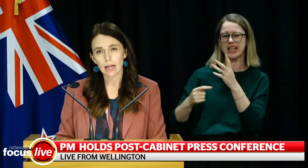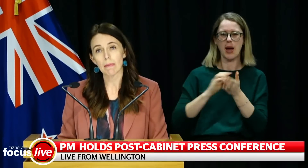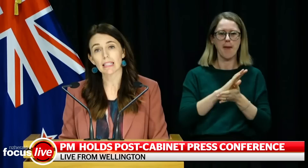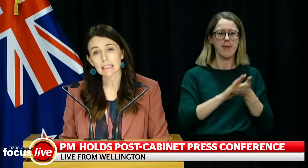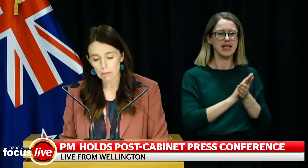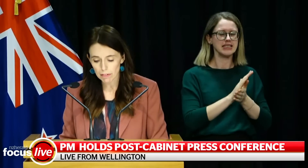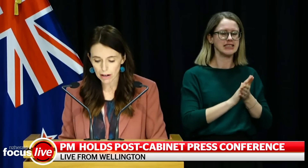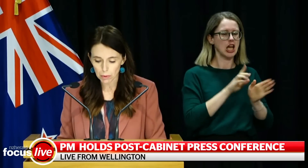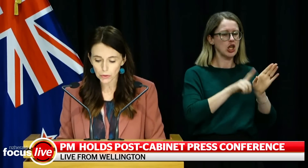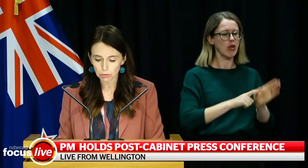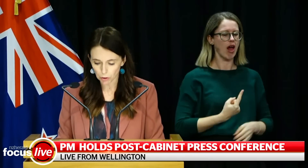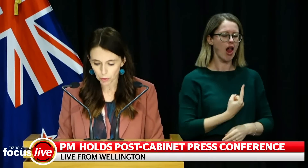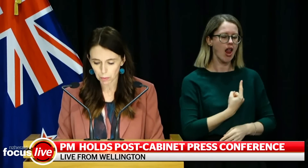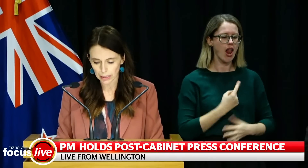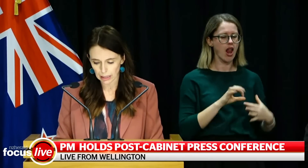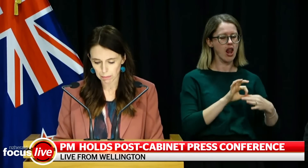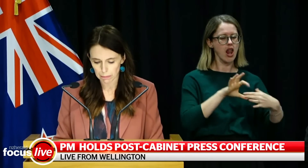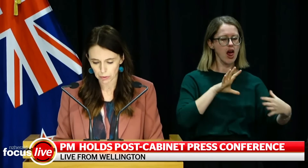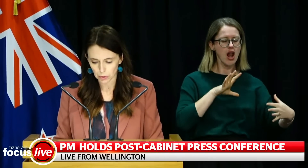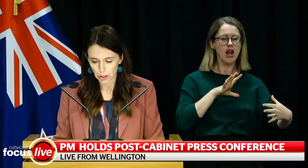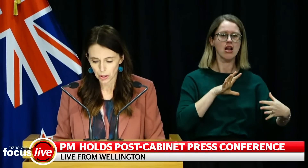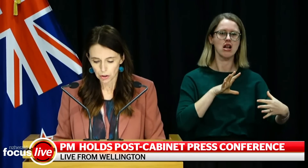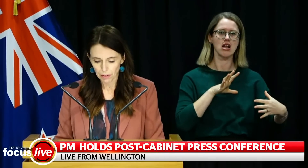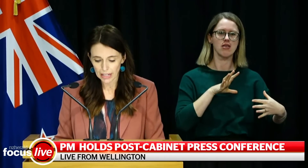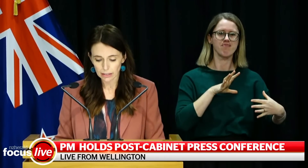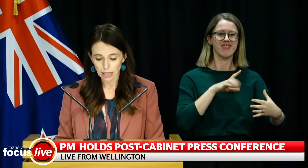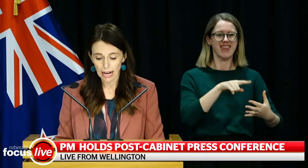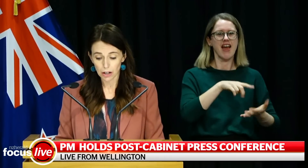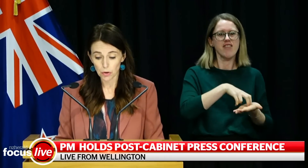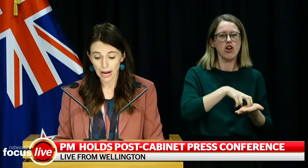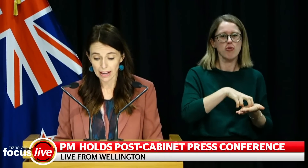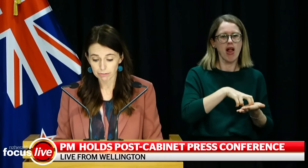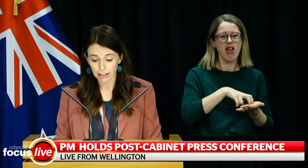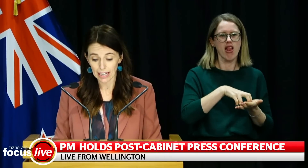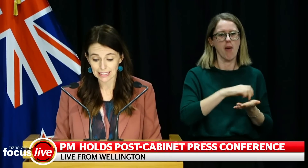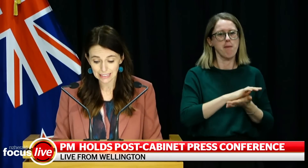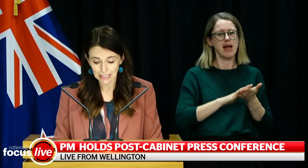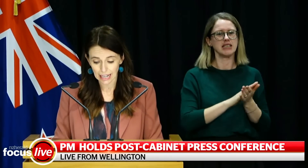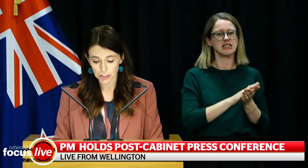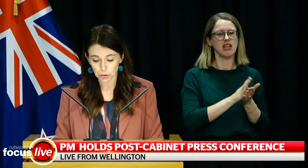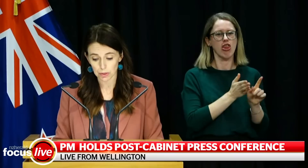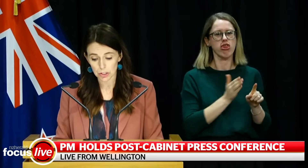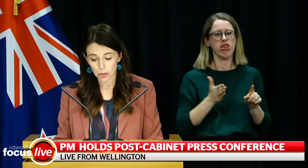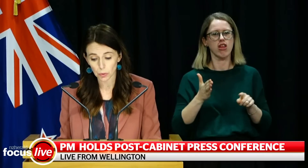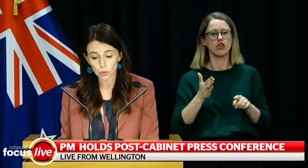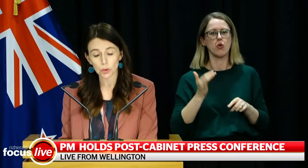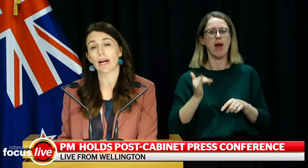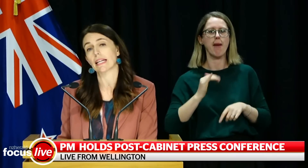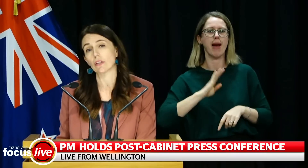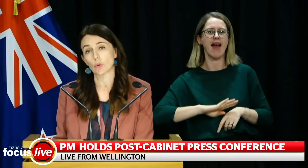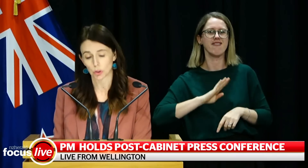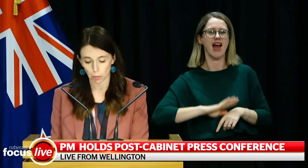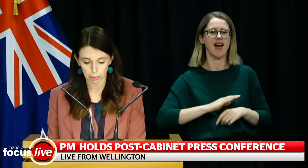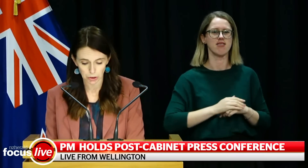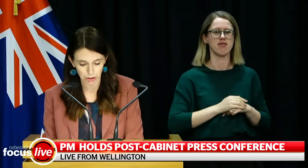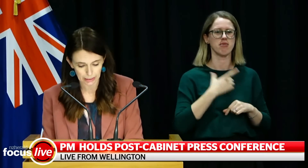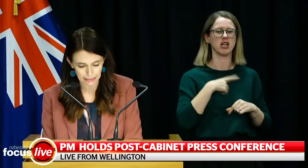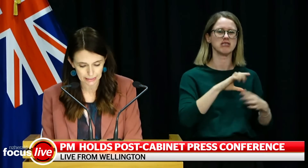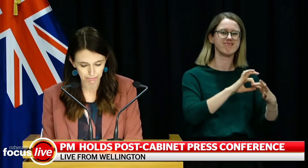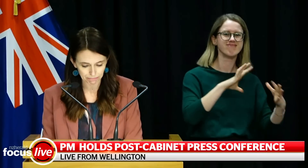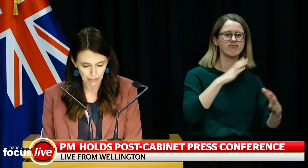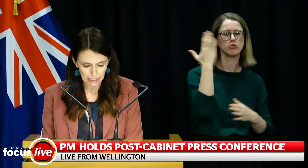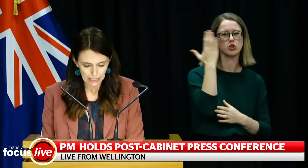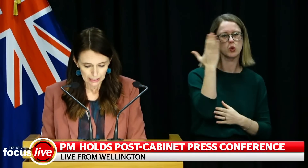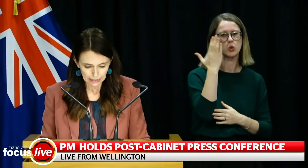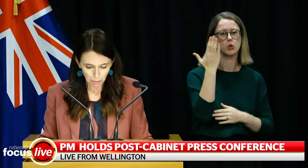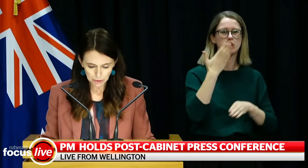engagement amongst some of our most vulnerable young people who have disengaged with school, training or job